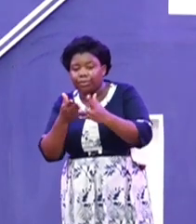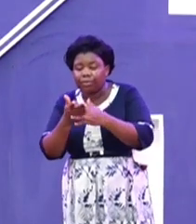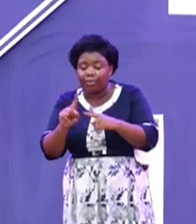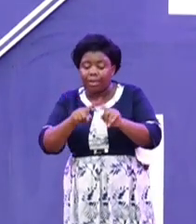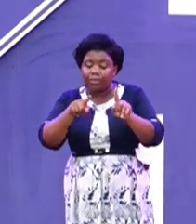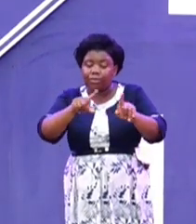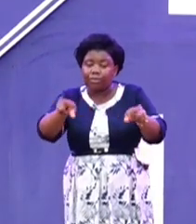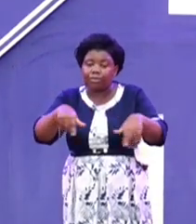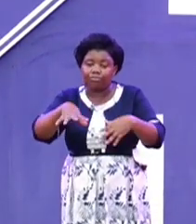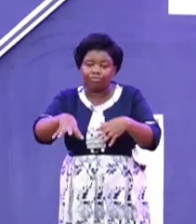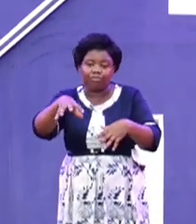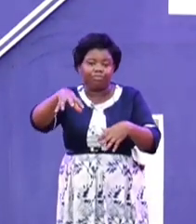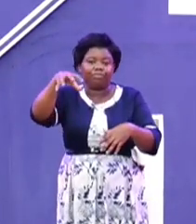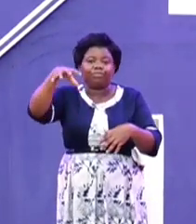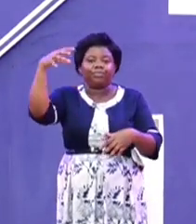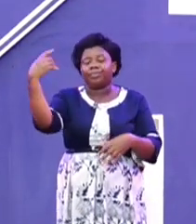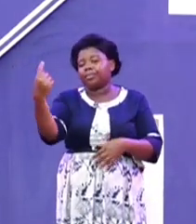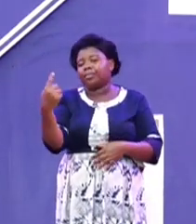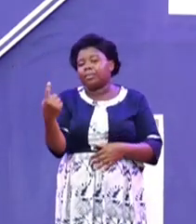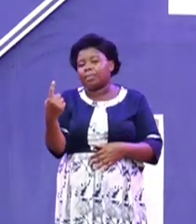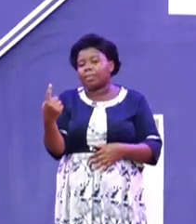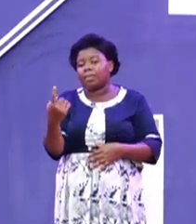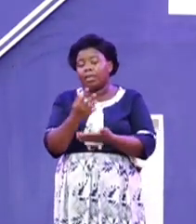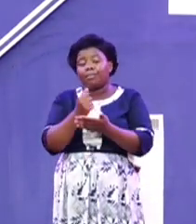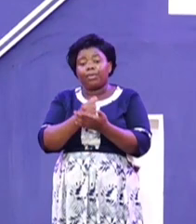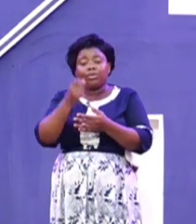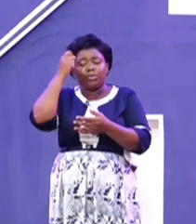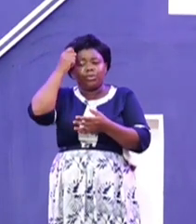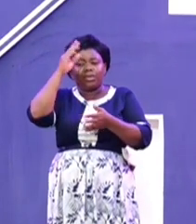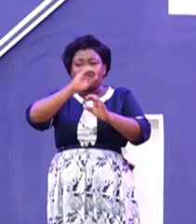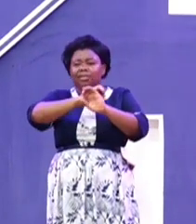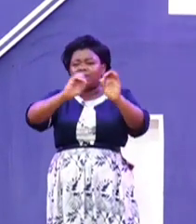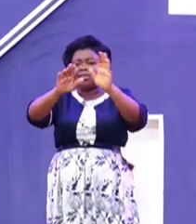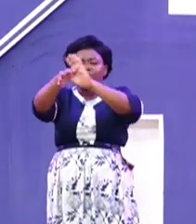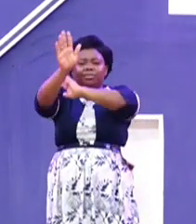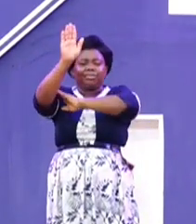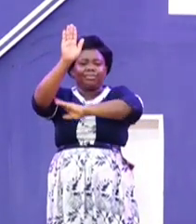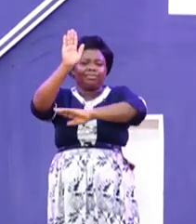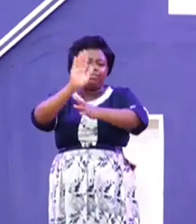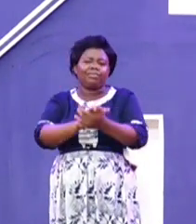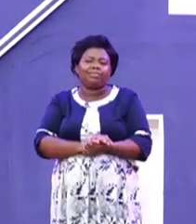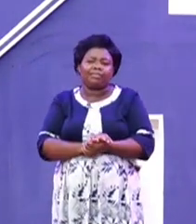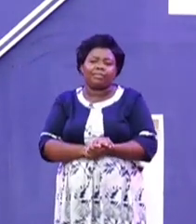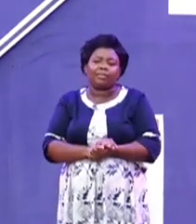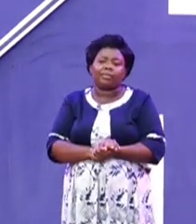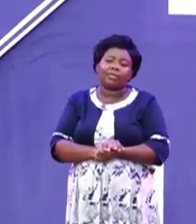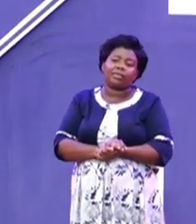not blaming you. It is our usual life, all of us. We are all growing. Just because you have not